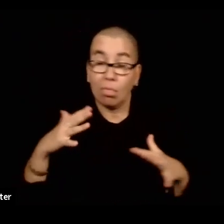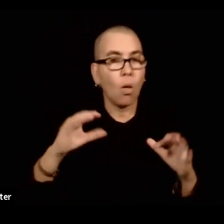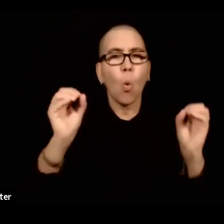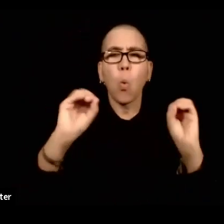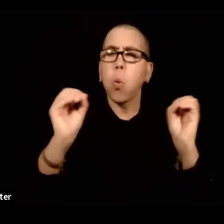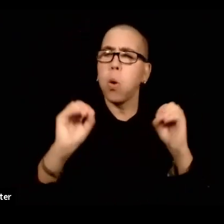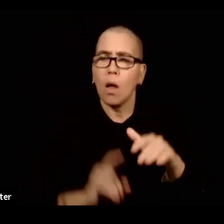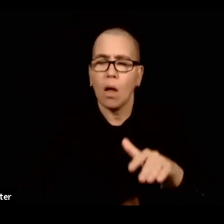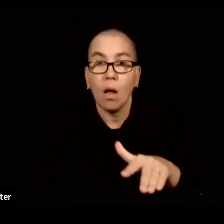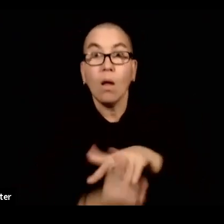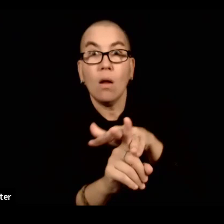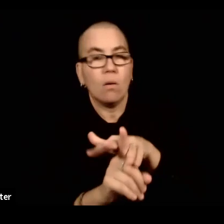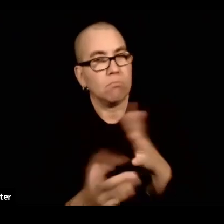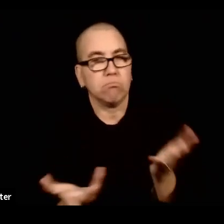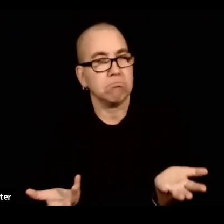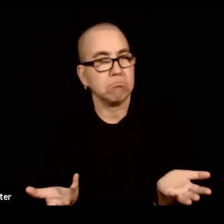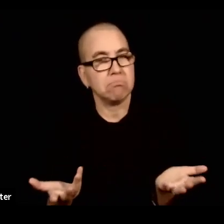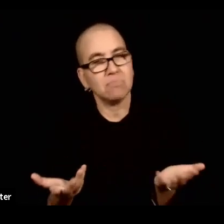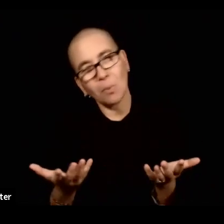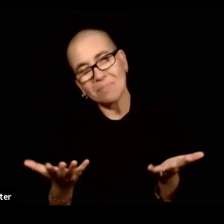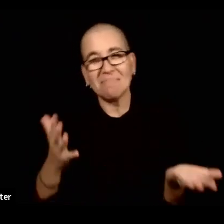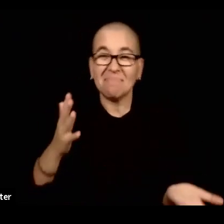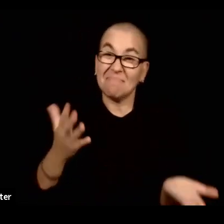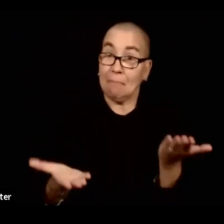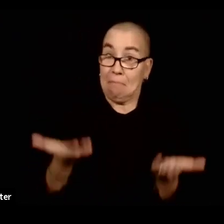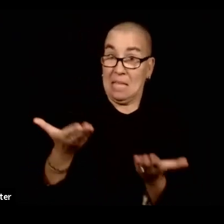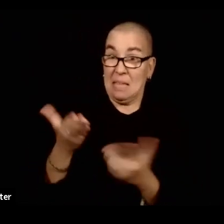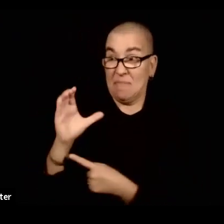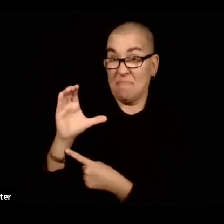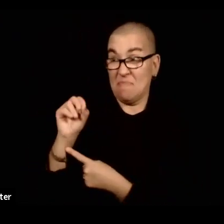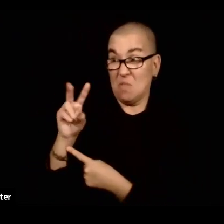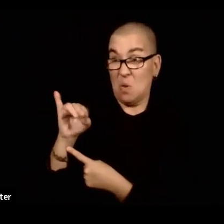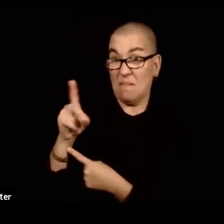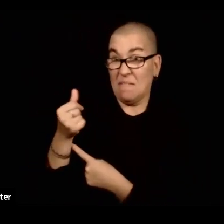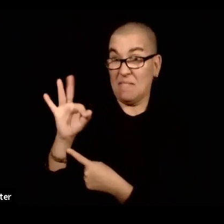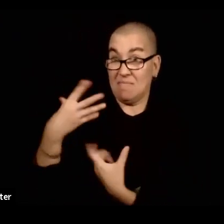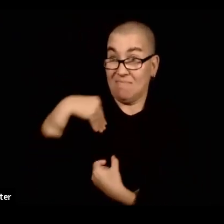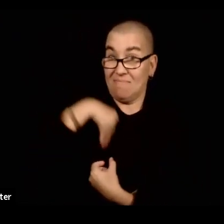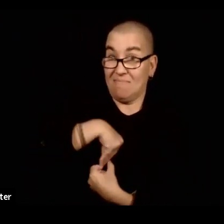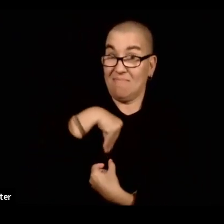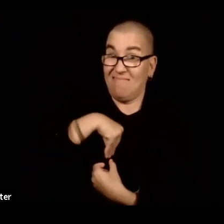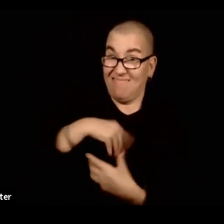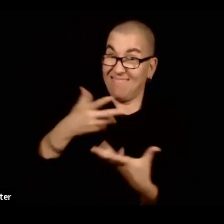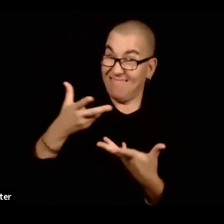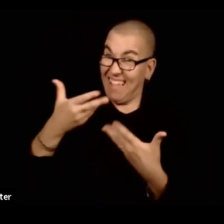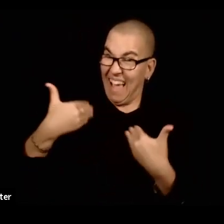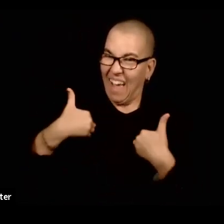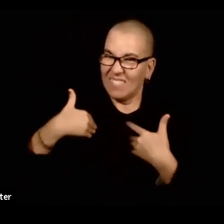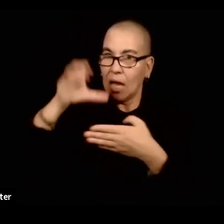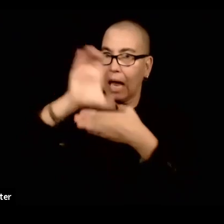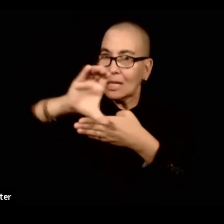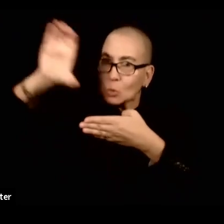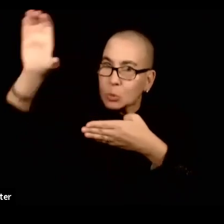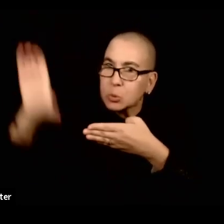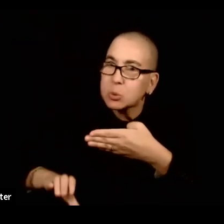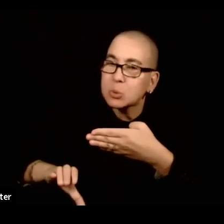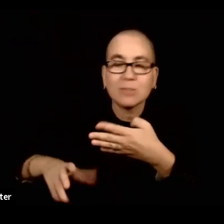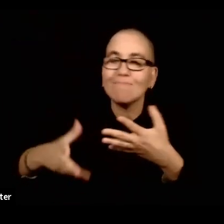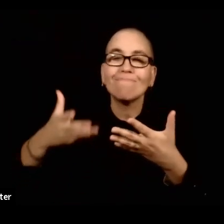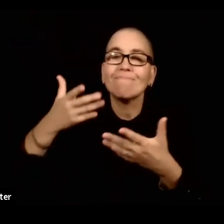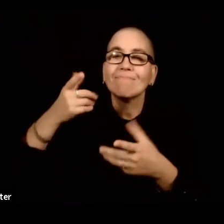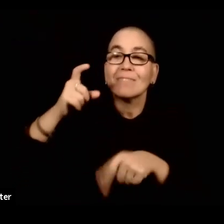lasting consequences than people may have initially thought. And so we may or